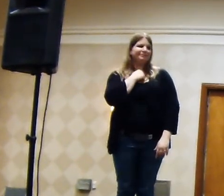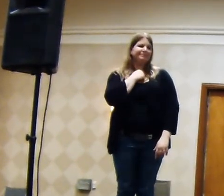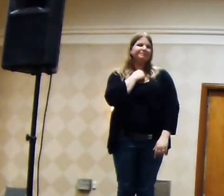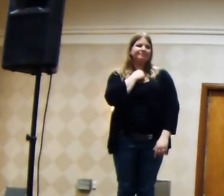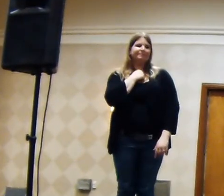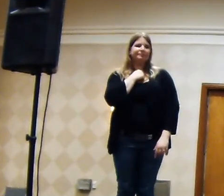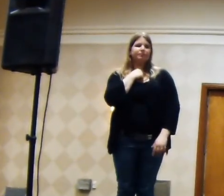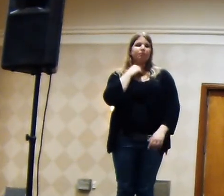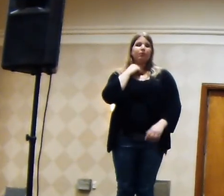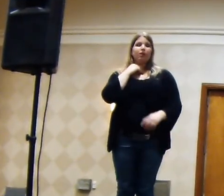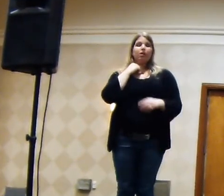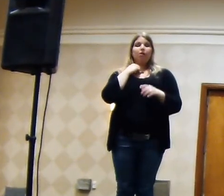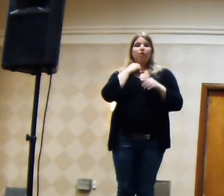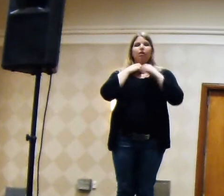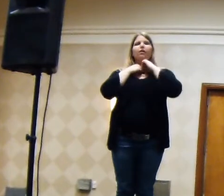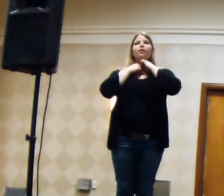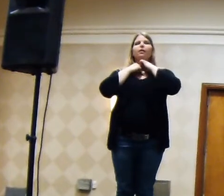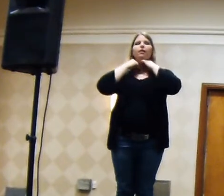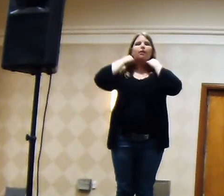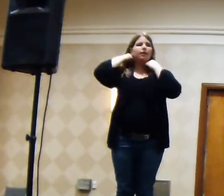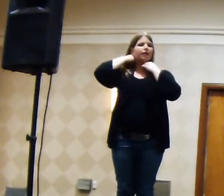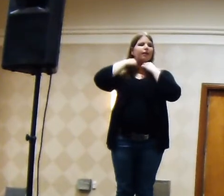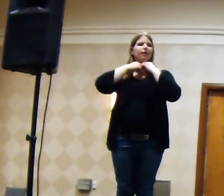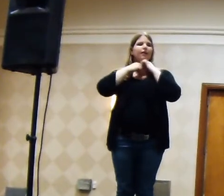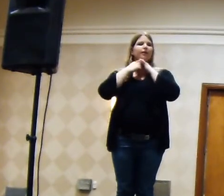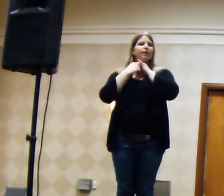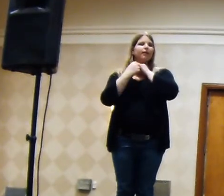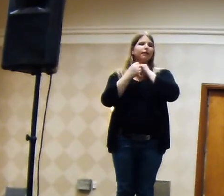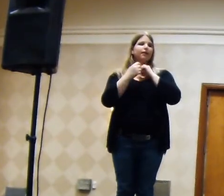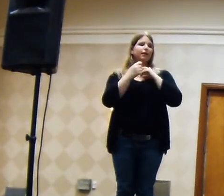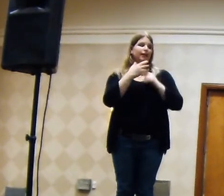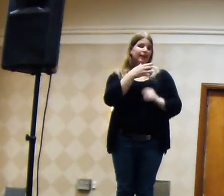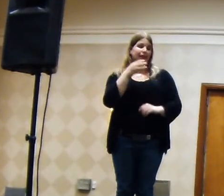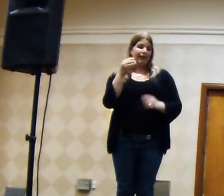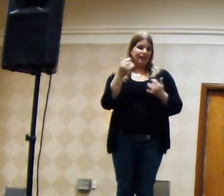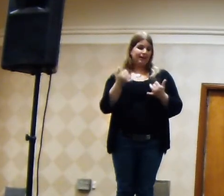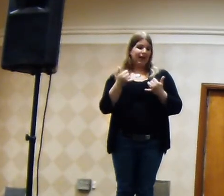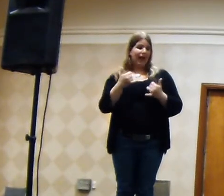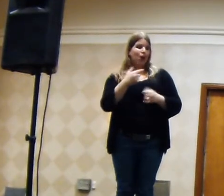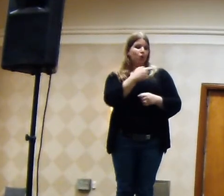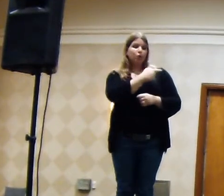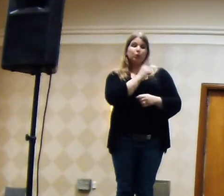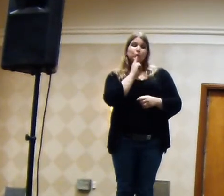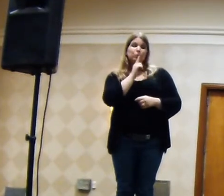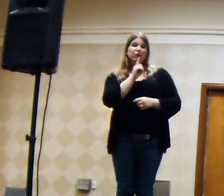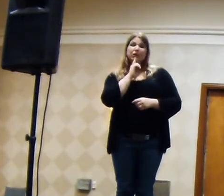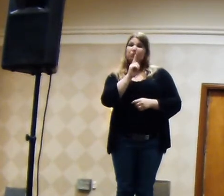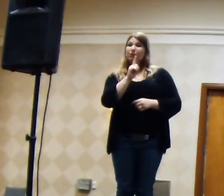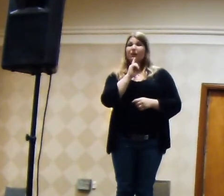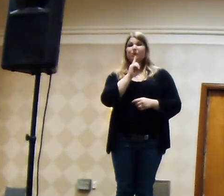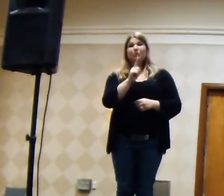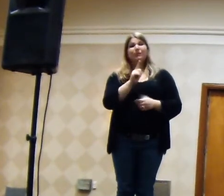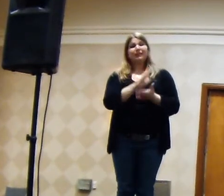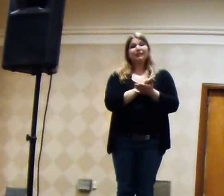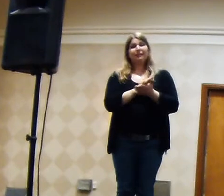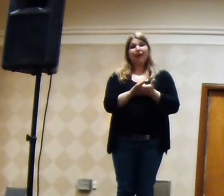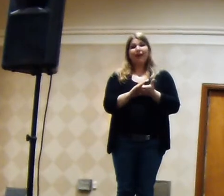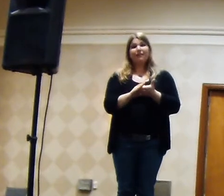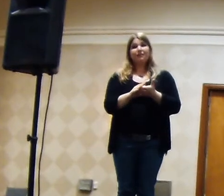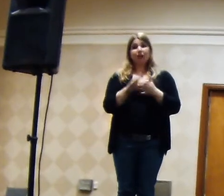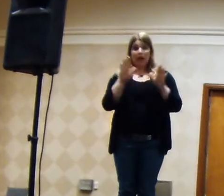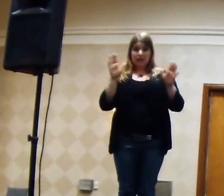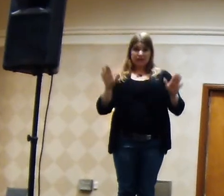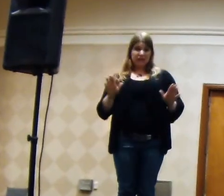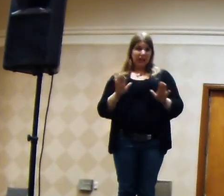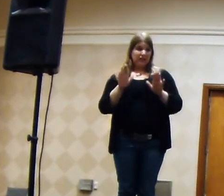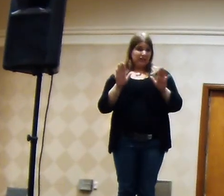and then number two, you know, the experience we had talking with you earlier and now you're so personable. And I would imagine by Sunday at these